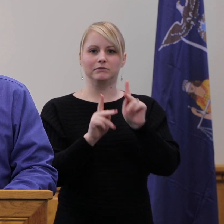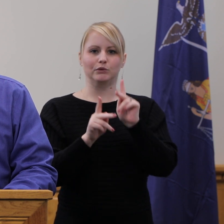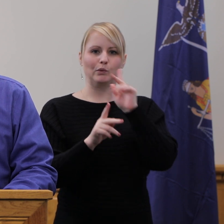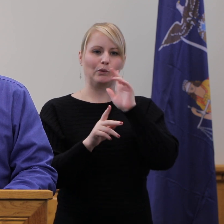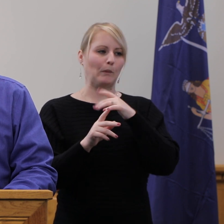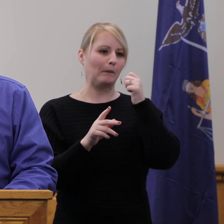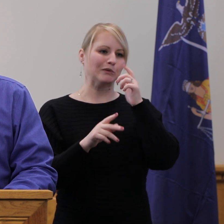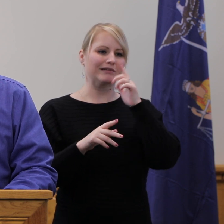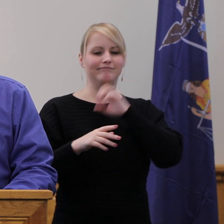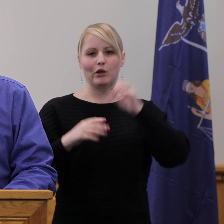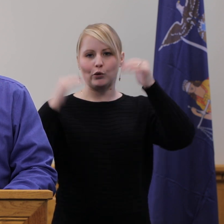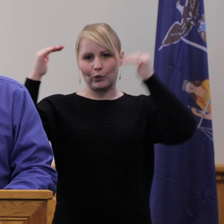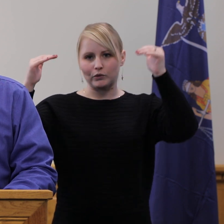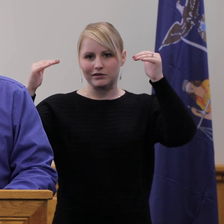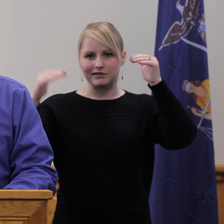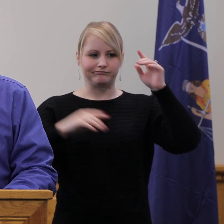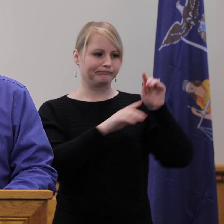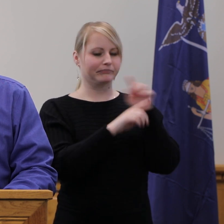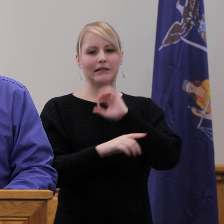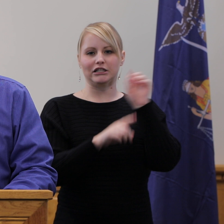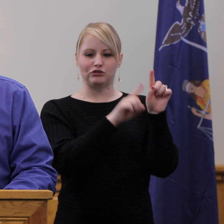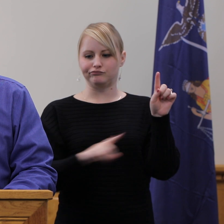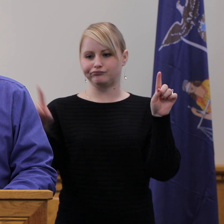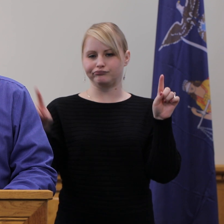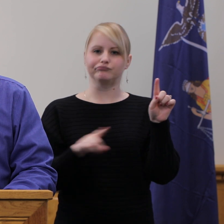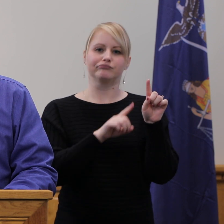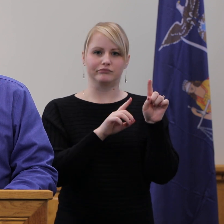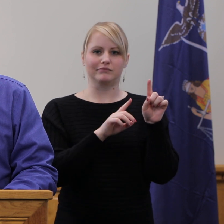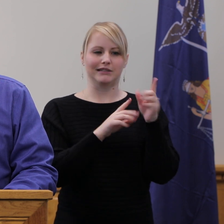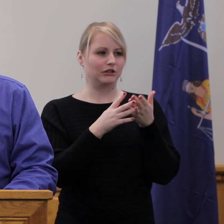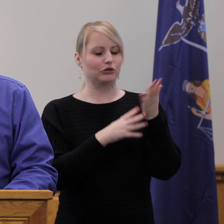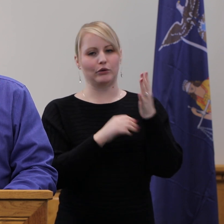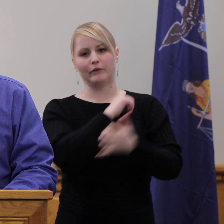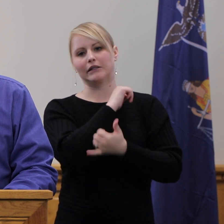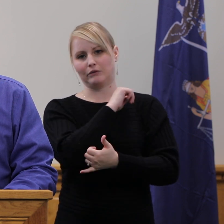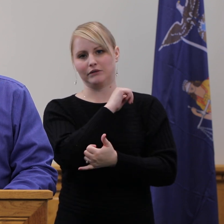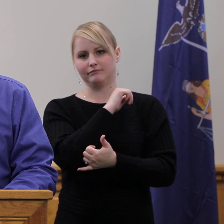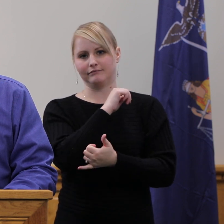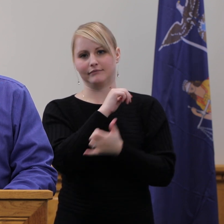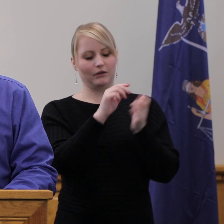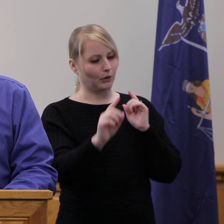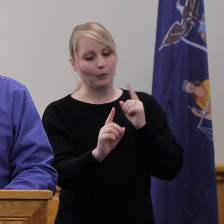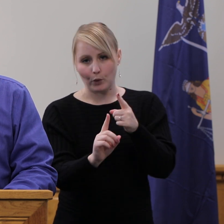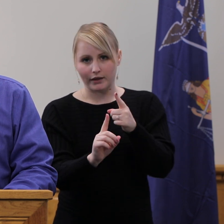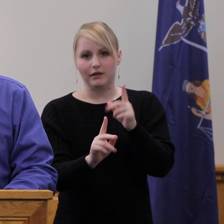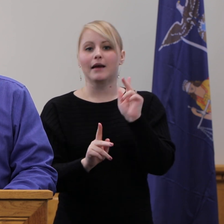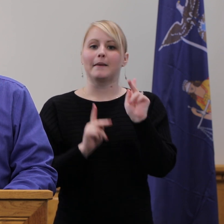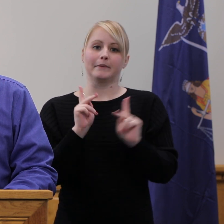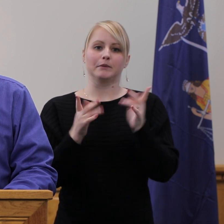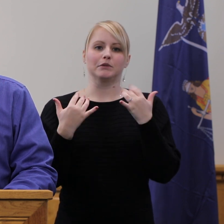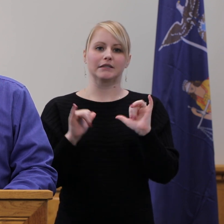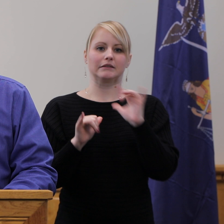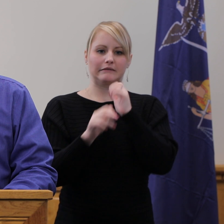ages and from communities of all sizes throughout the county. The bottom line is, people still need to follow all the